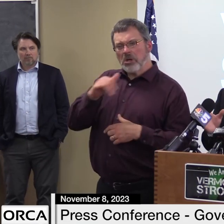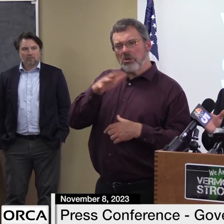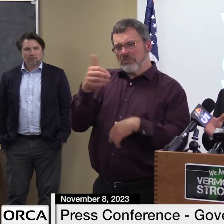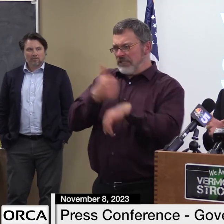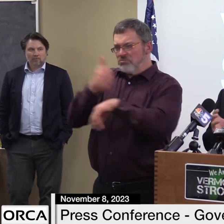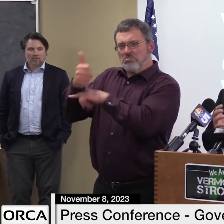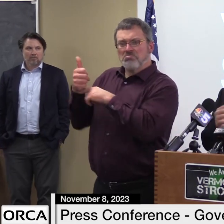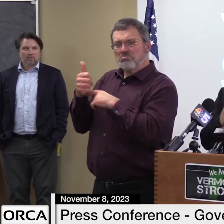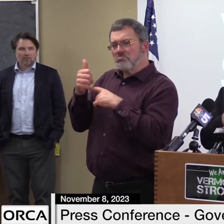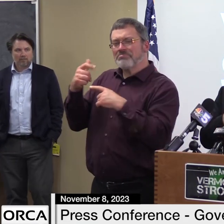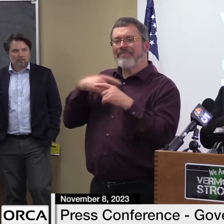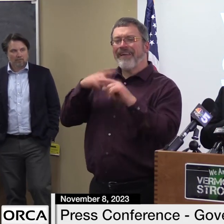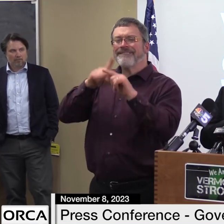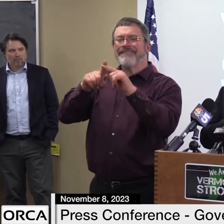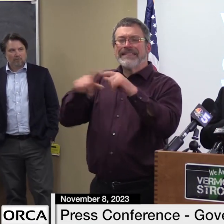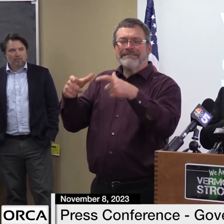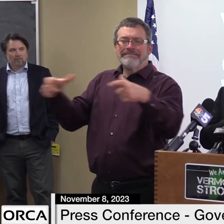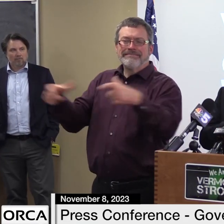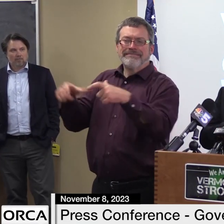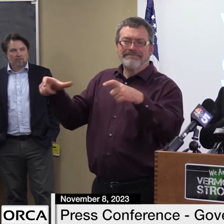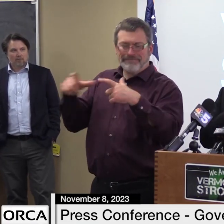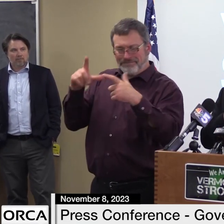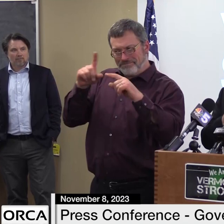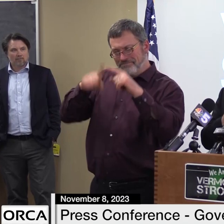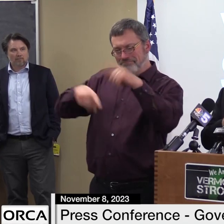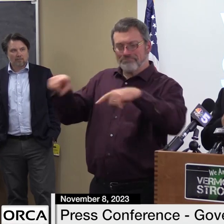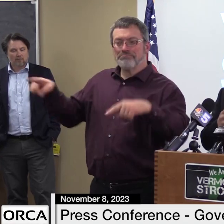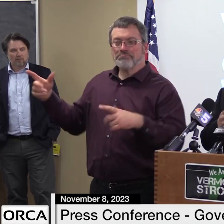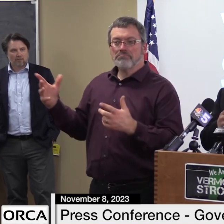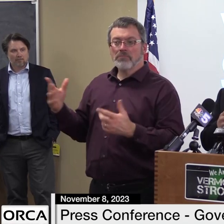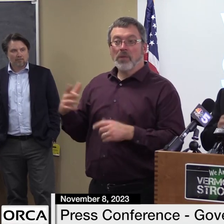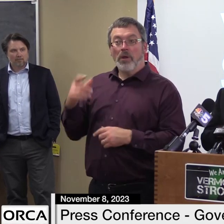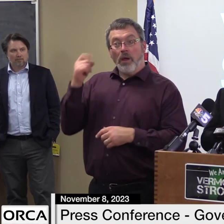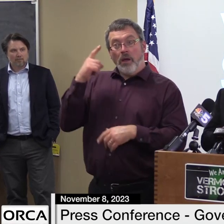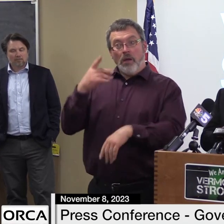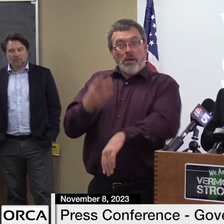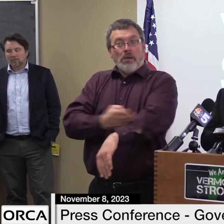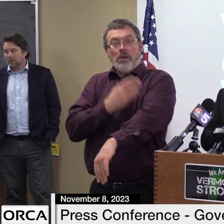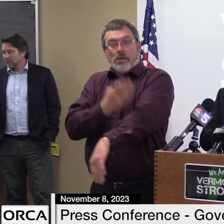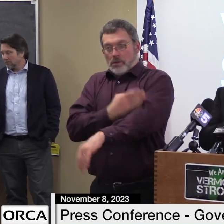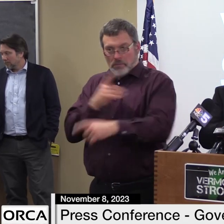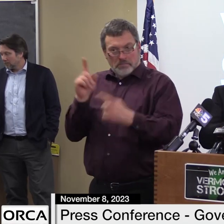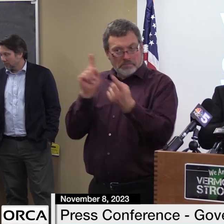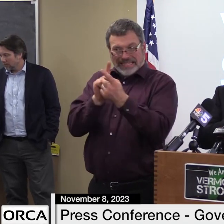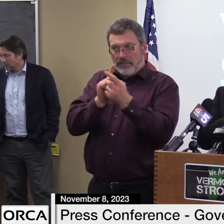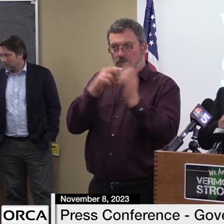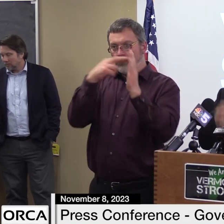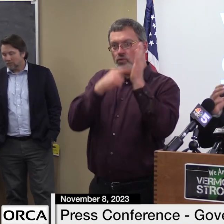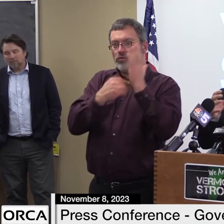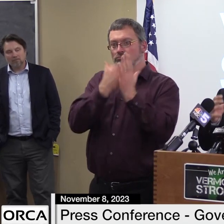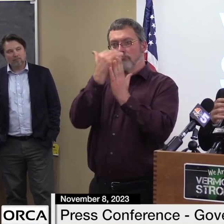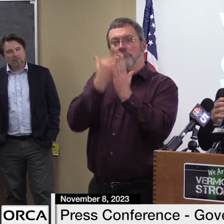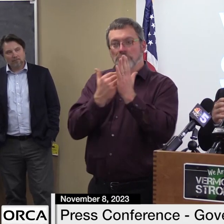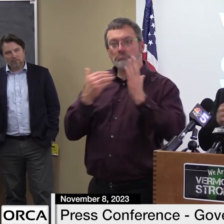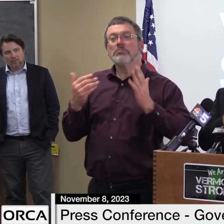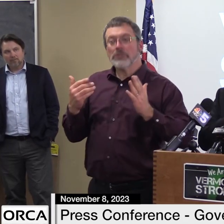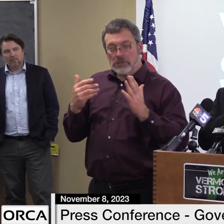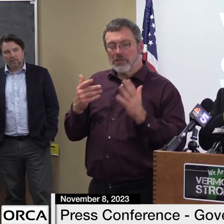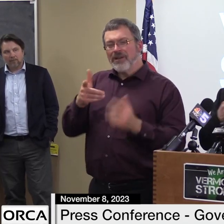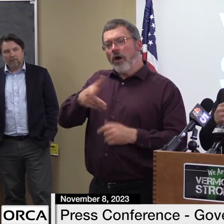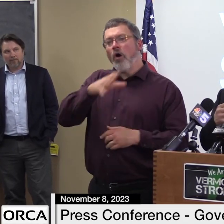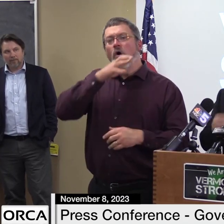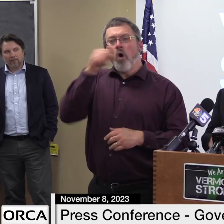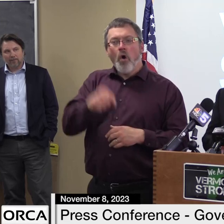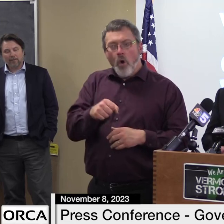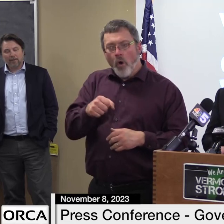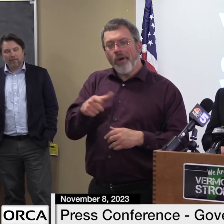of different forms. It could be bringing a unit back up to code to get it back online, or it could be taking an old Victorian and splitting it up into two